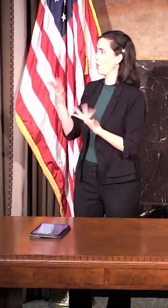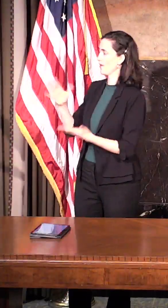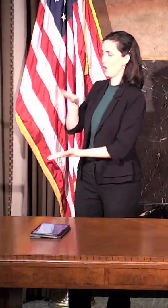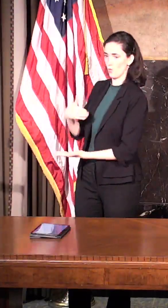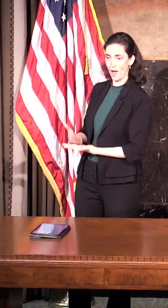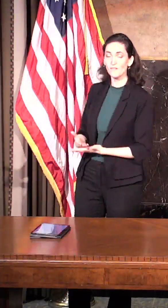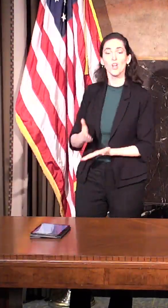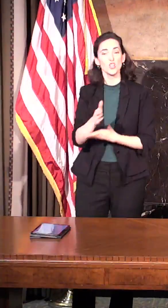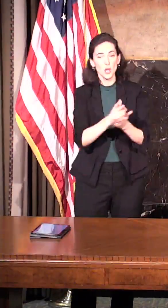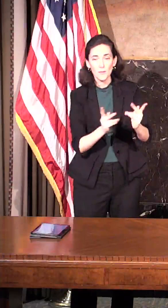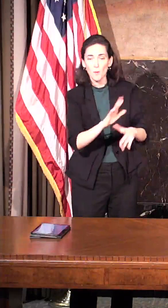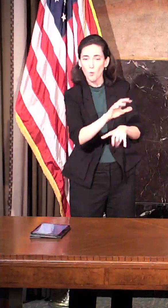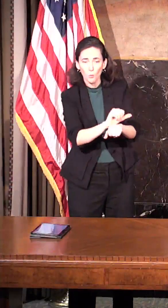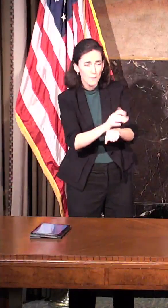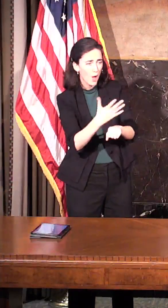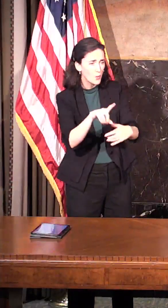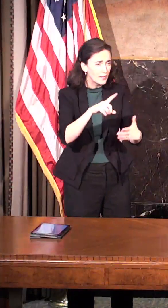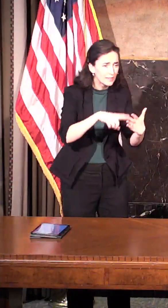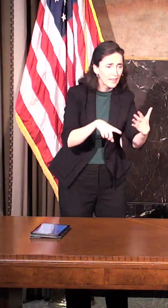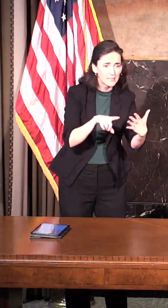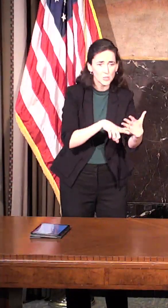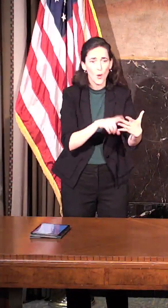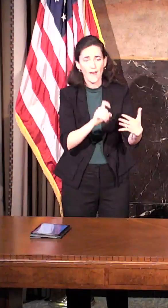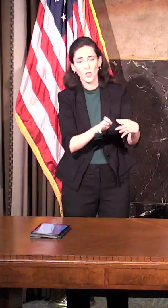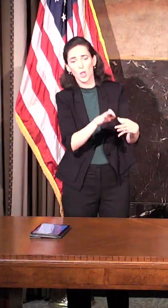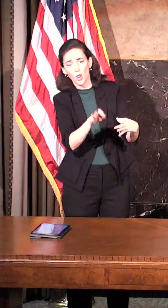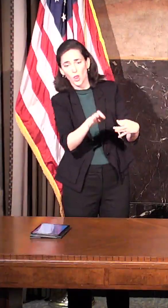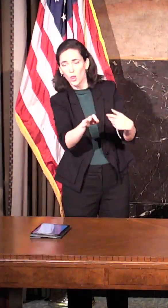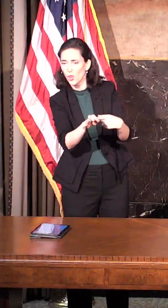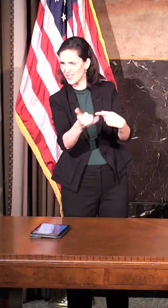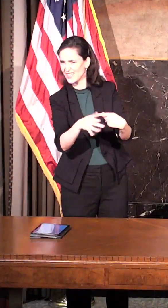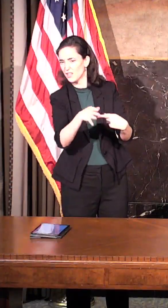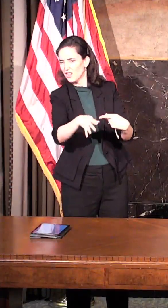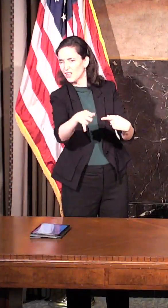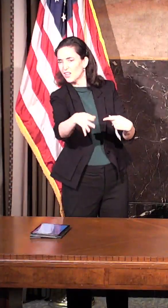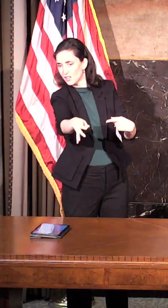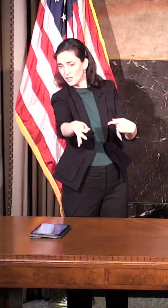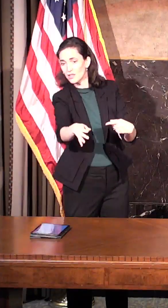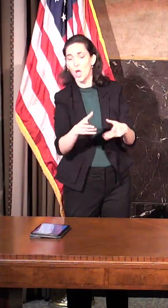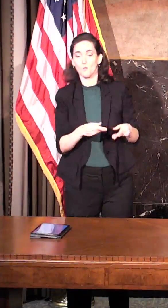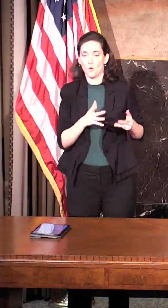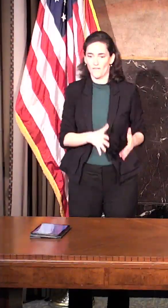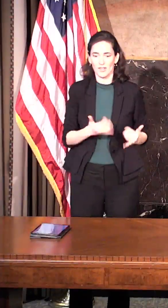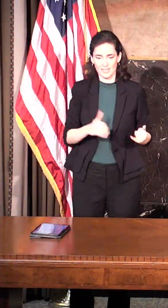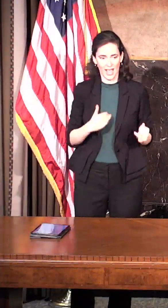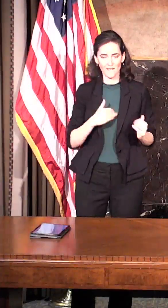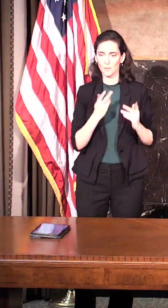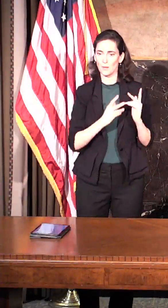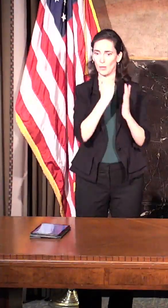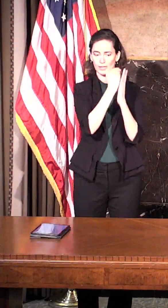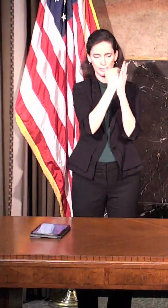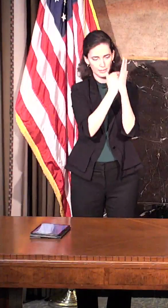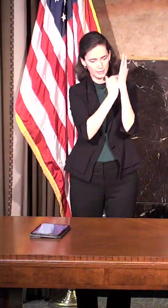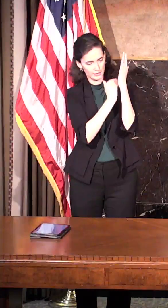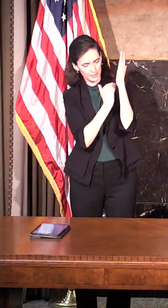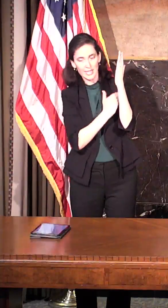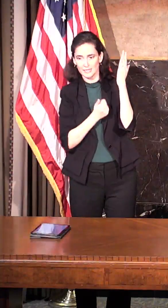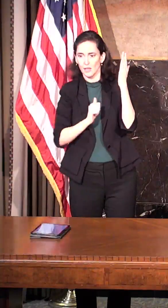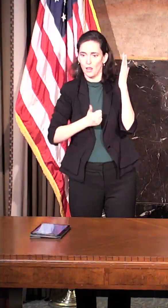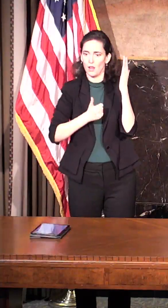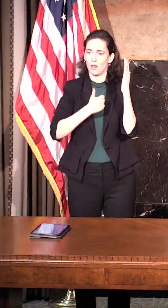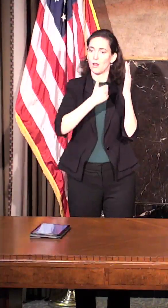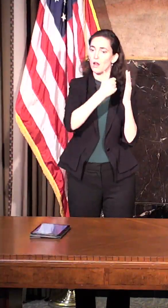and providers are working through those lists. So I do think there's still going to be a little bit of a lag in the number of people that get noted